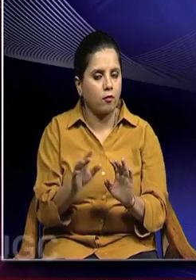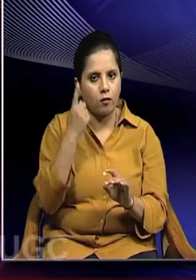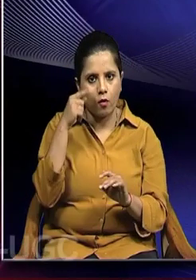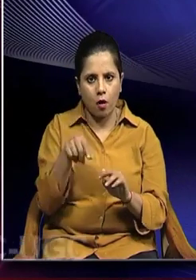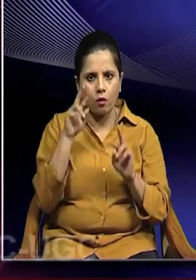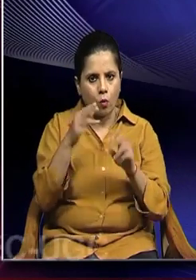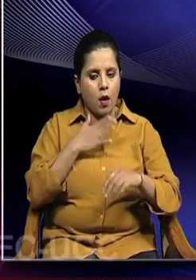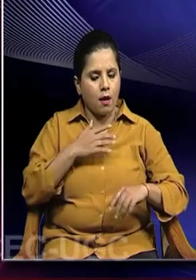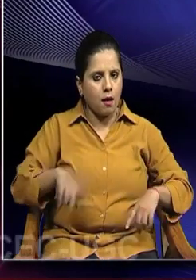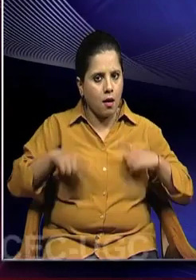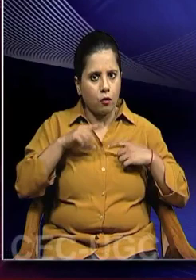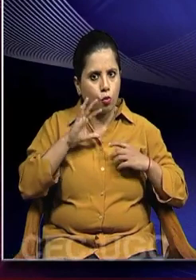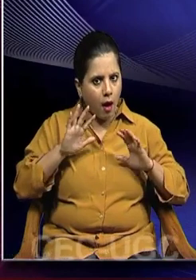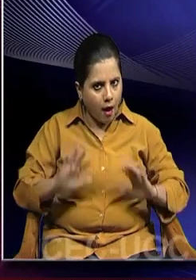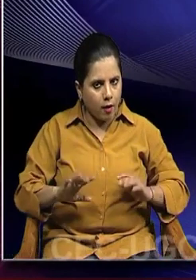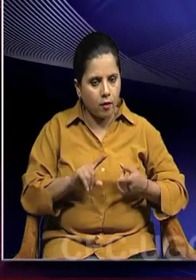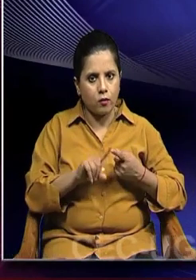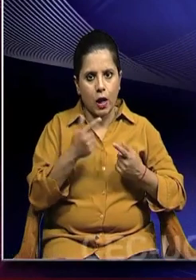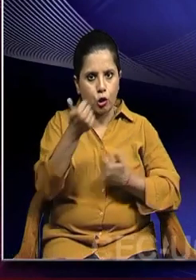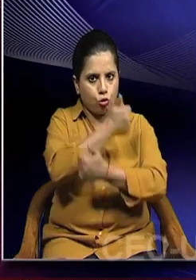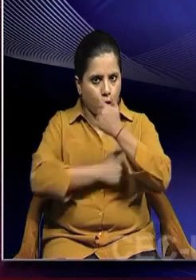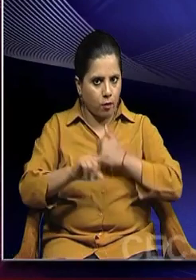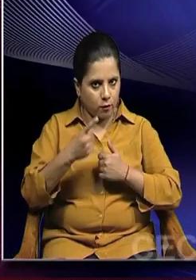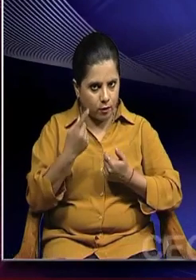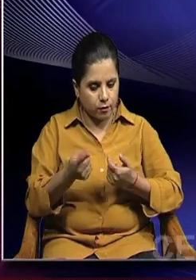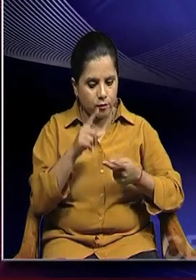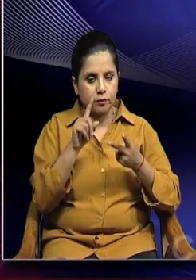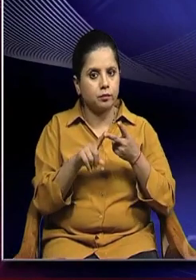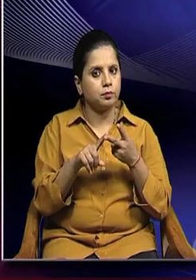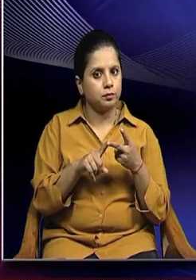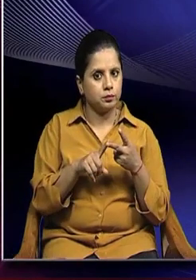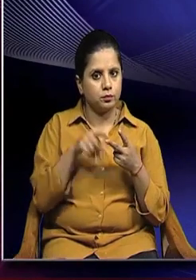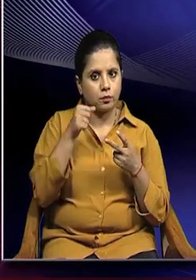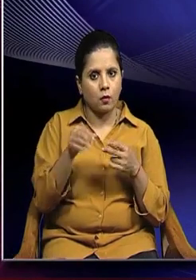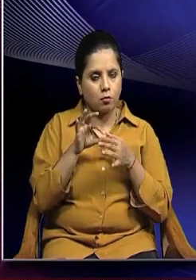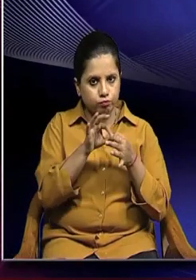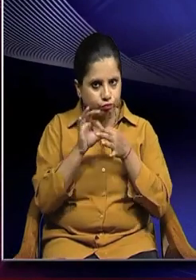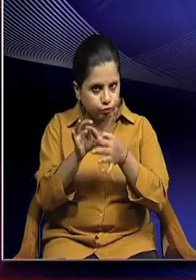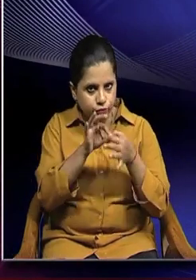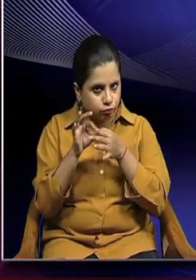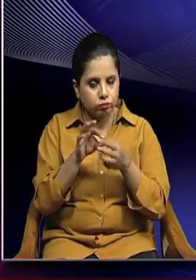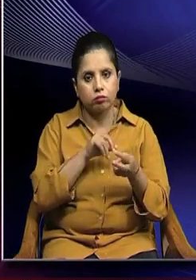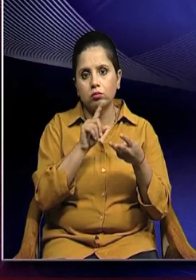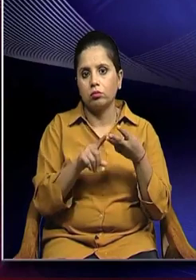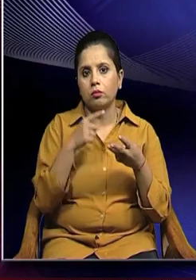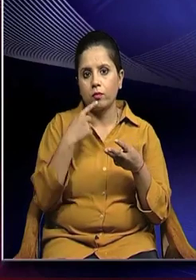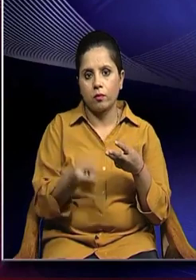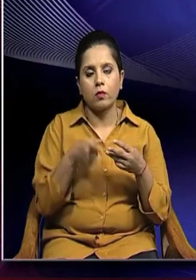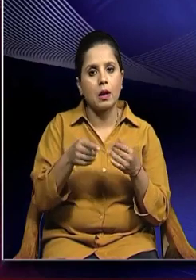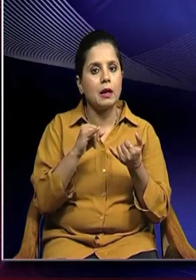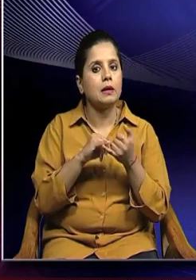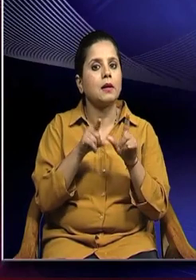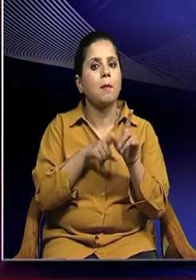governing our life. One is competition, another is cooperation, and third one is